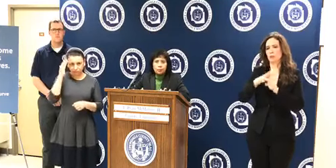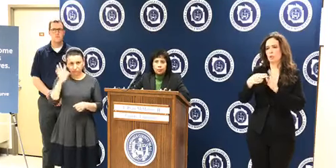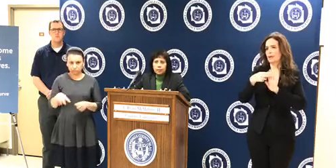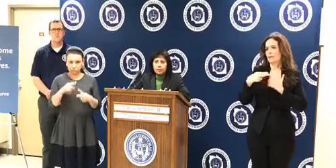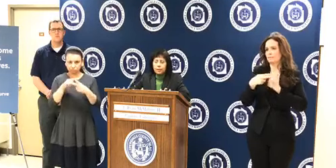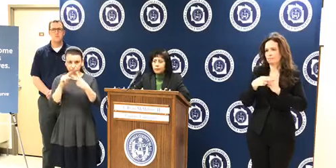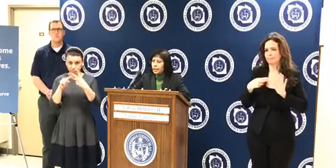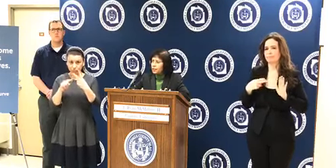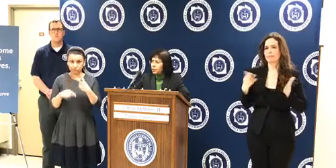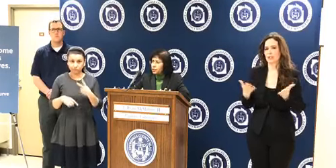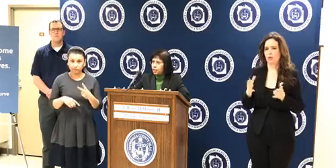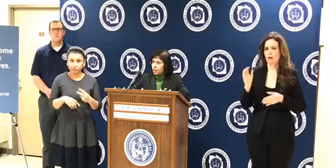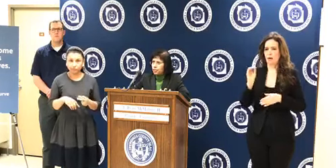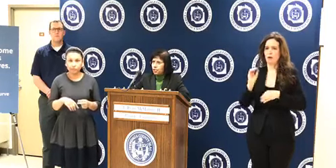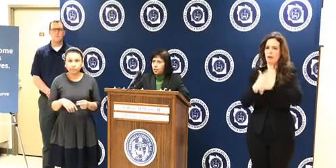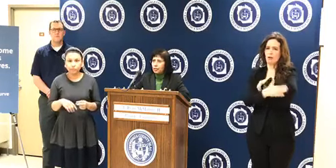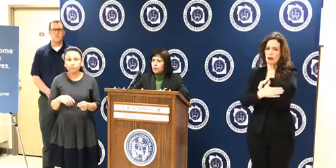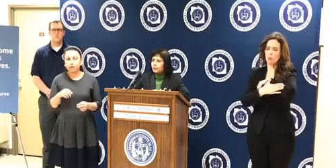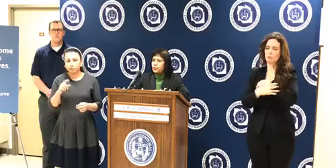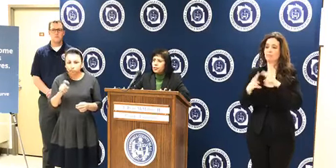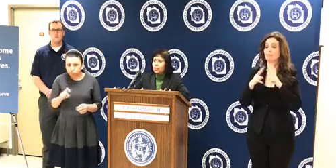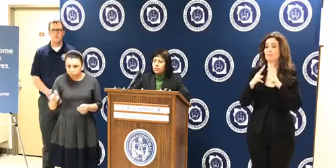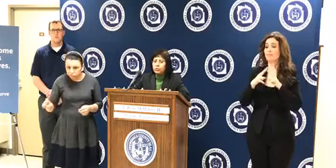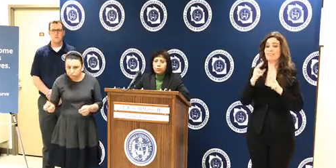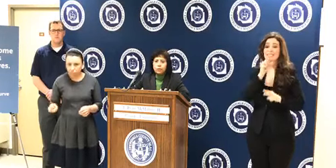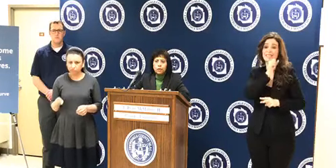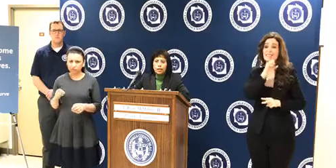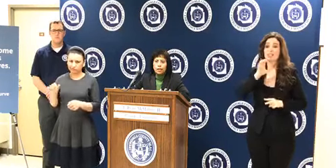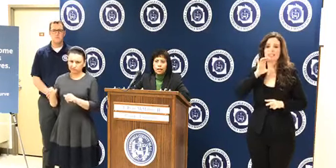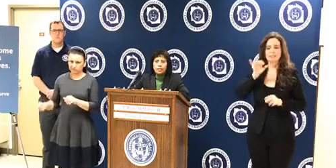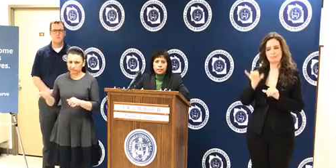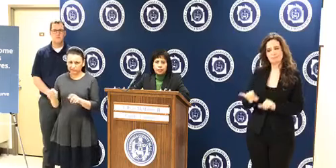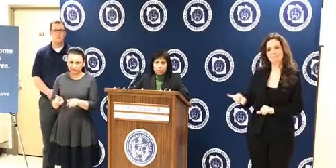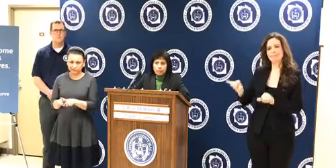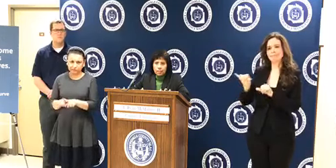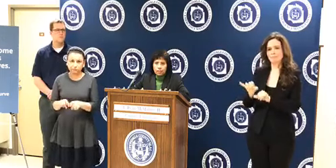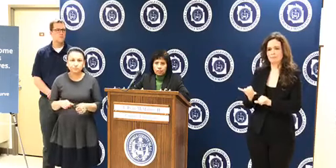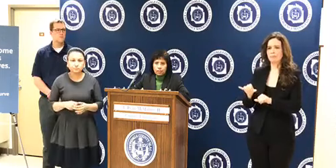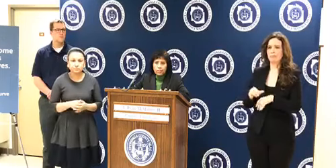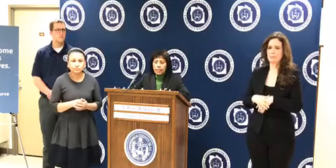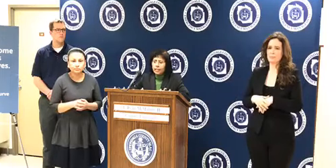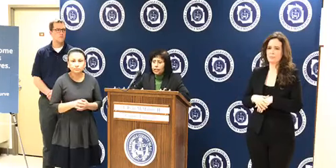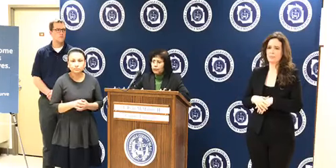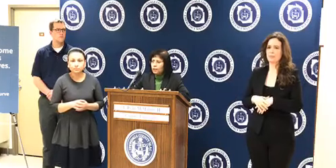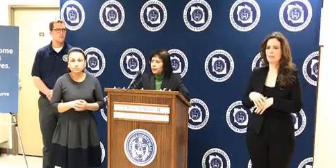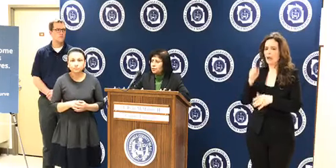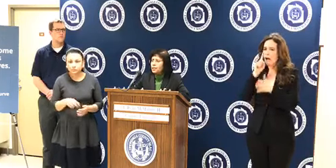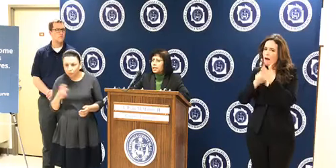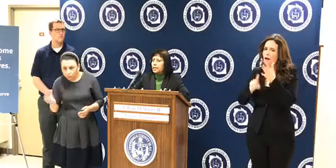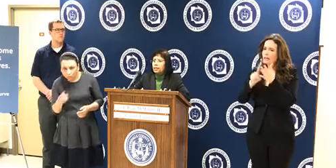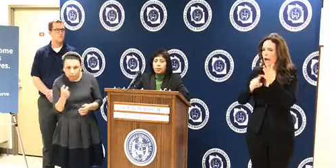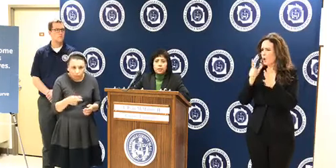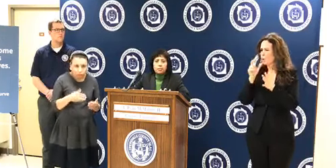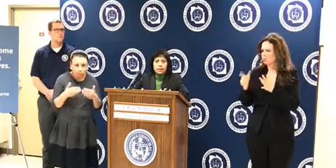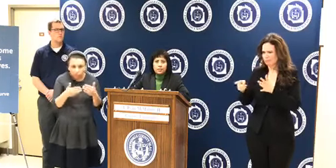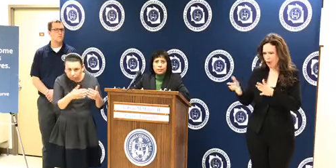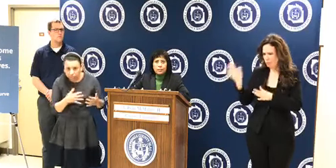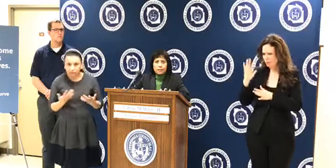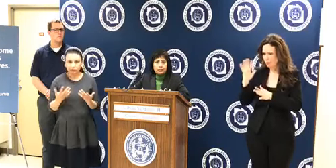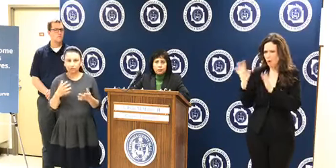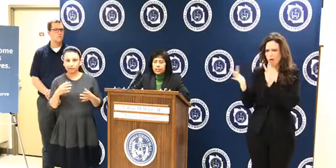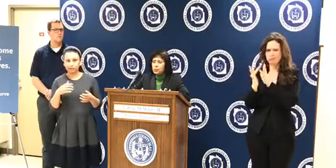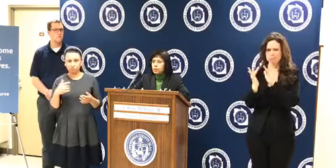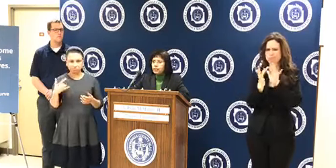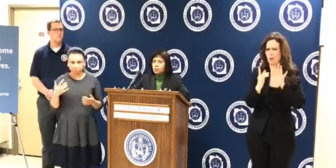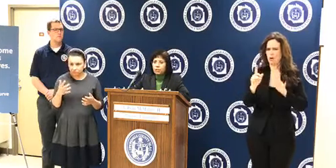elderly couple. That has not changed. We have continued to do our contact investigation, and we have not seen any alarming trends there.